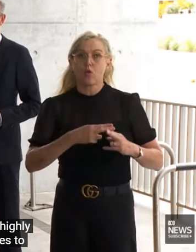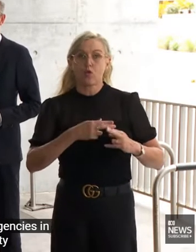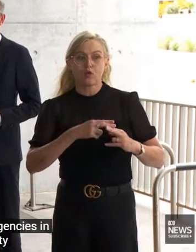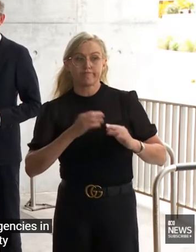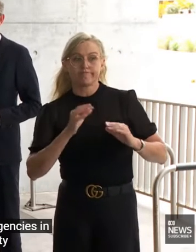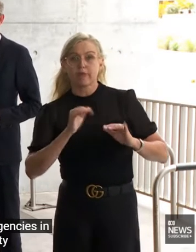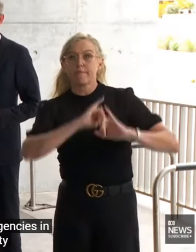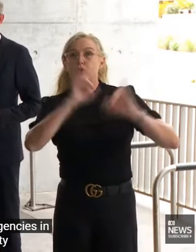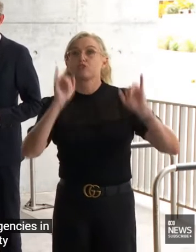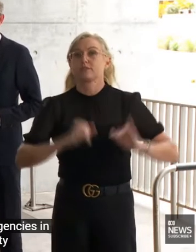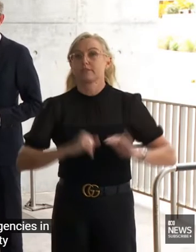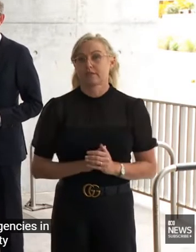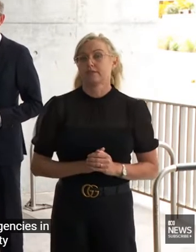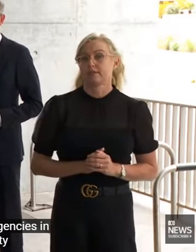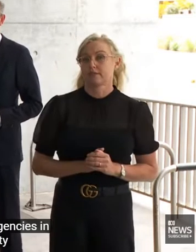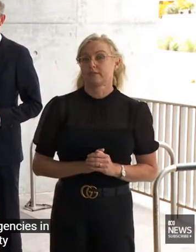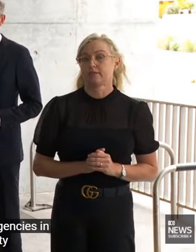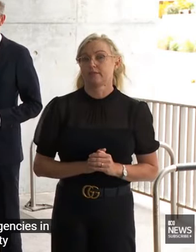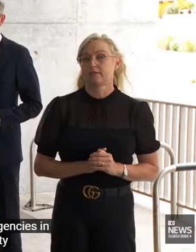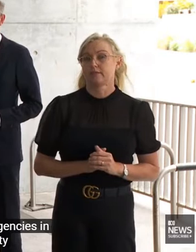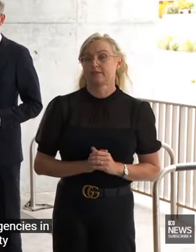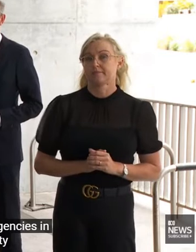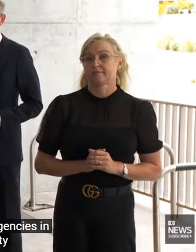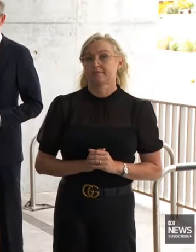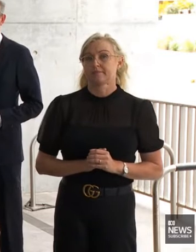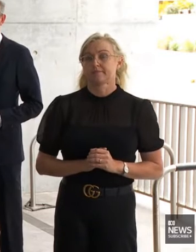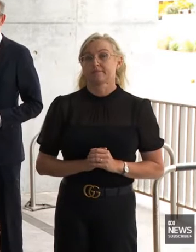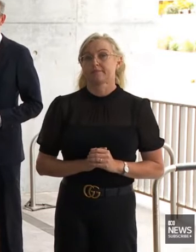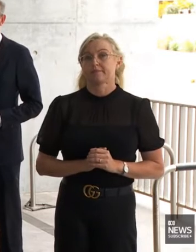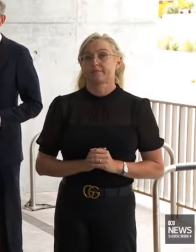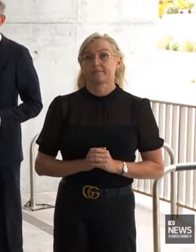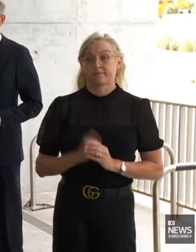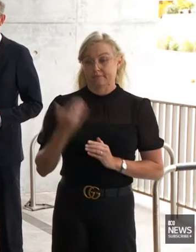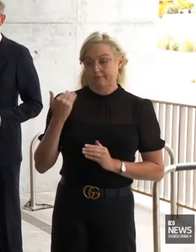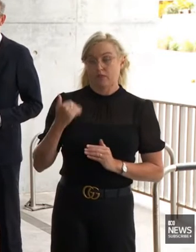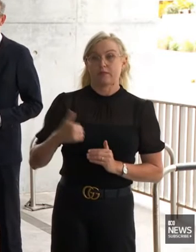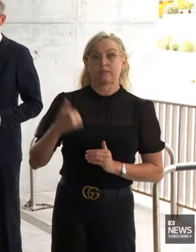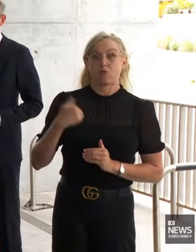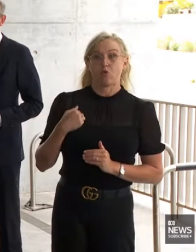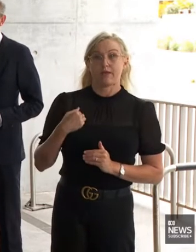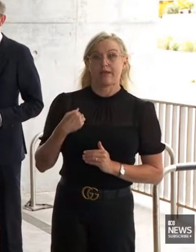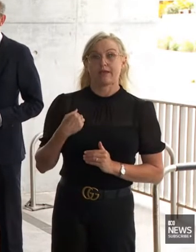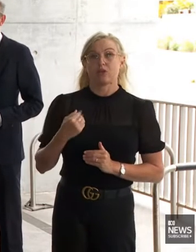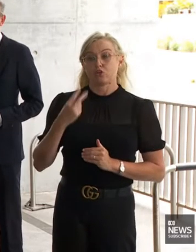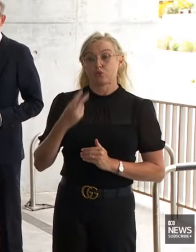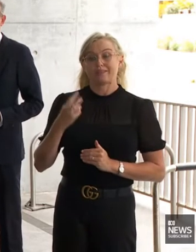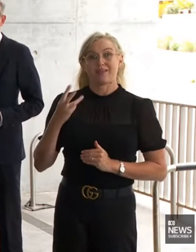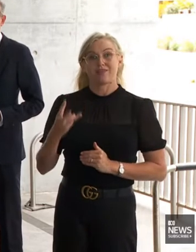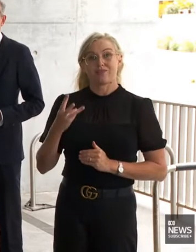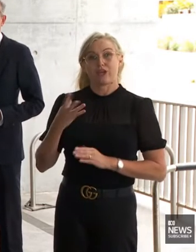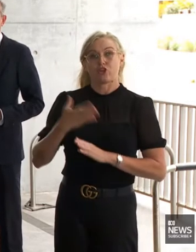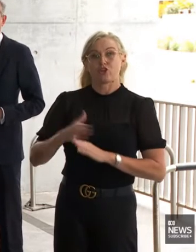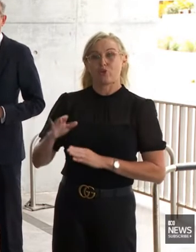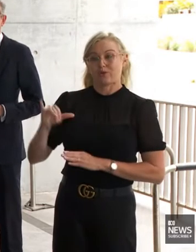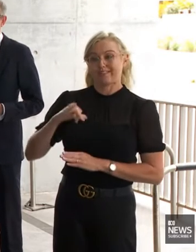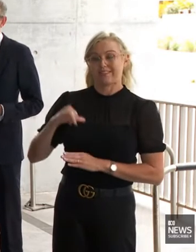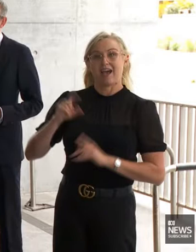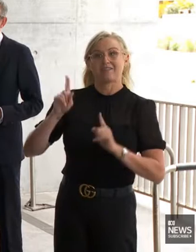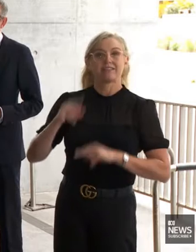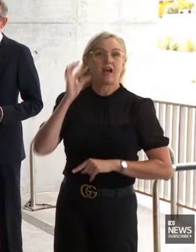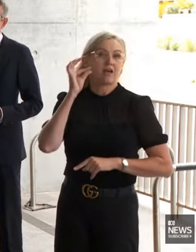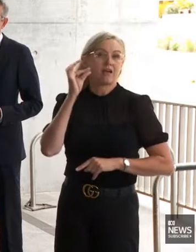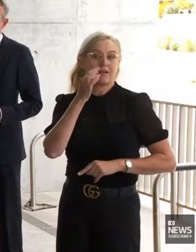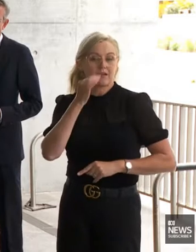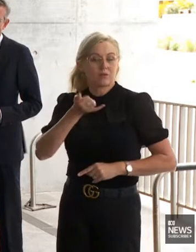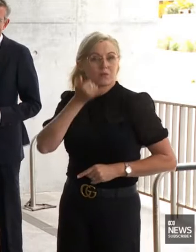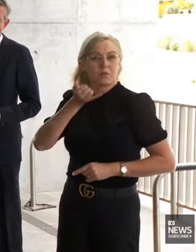community. This morning before coming here, 23 additional call takers finished their induction training and will be on